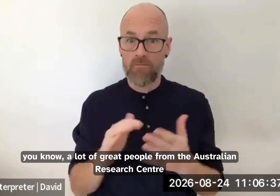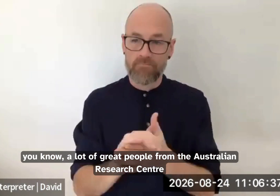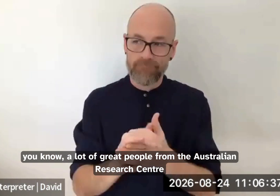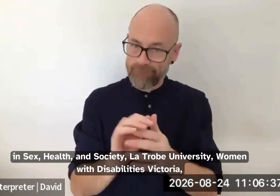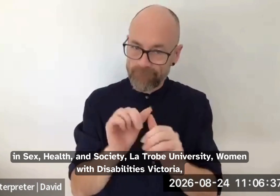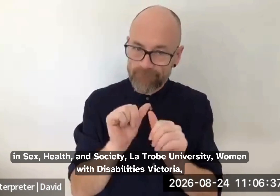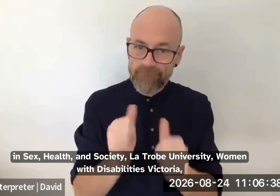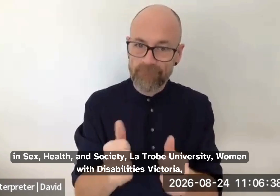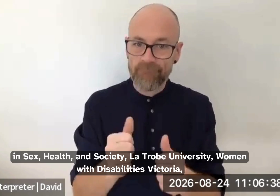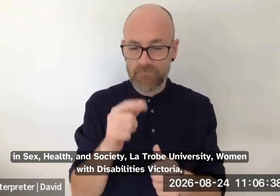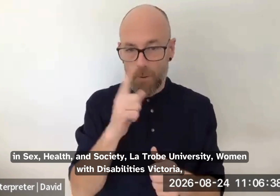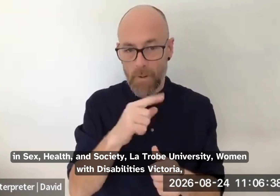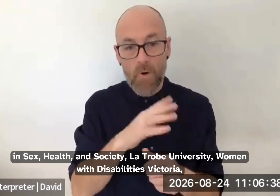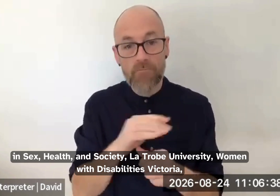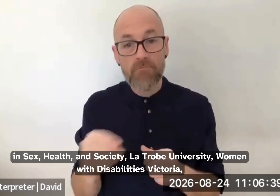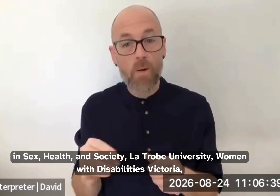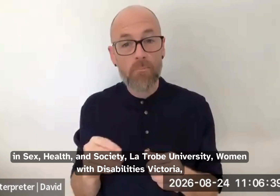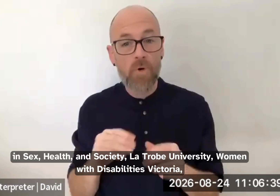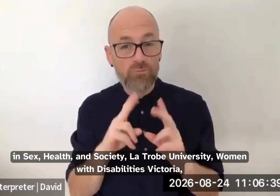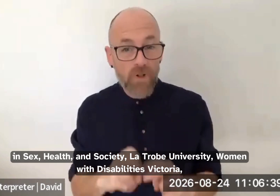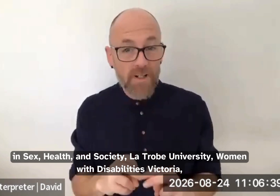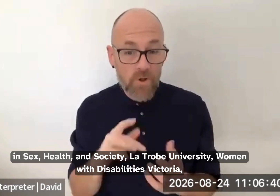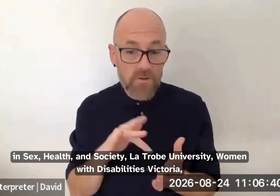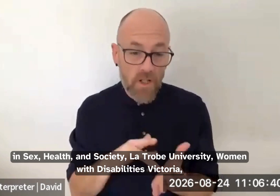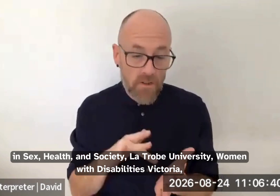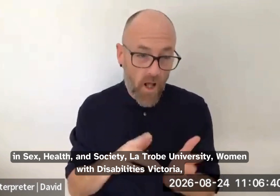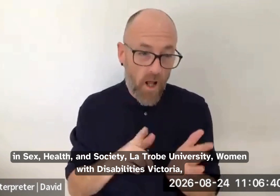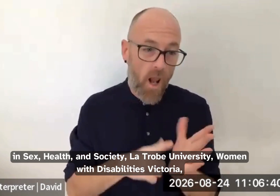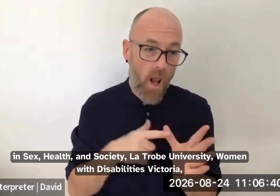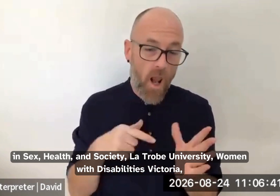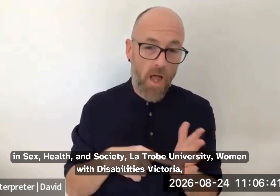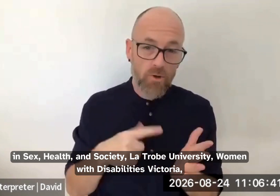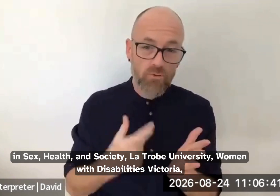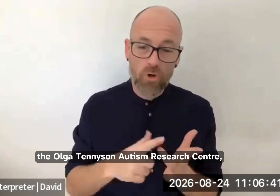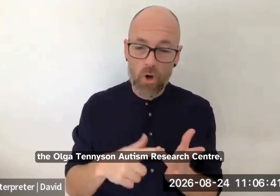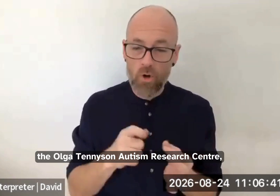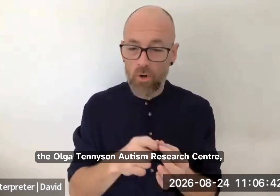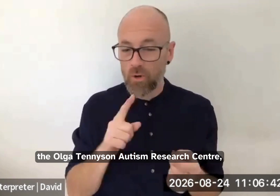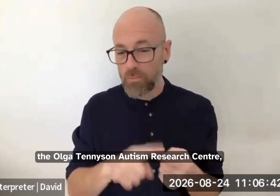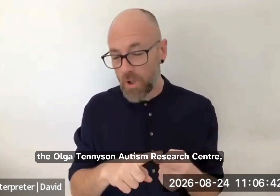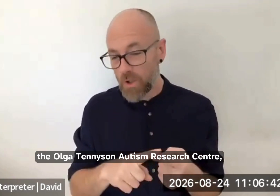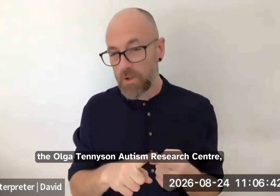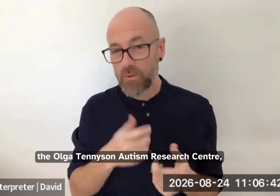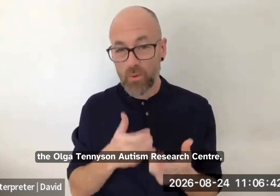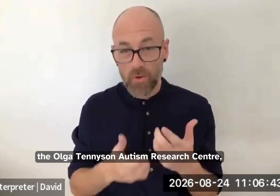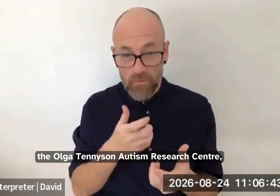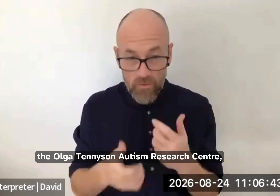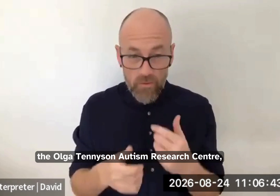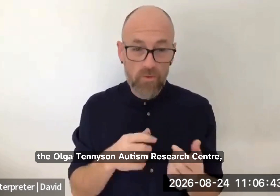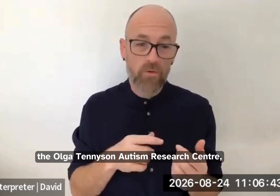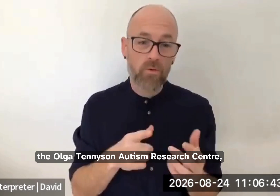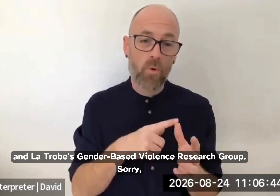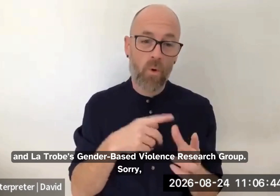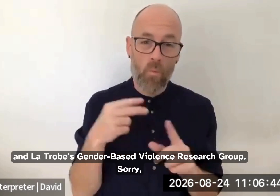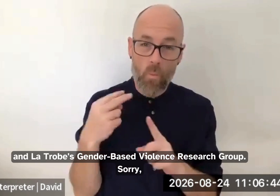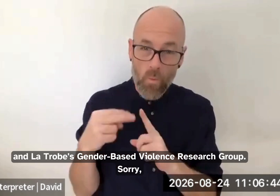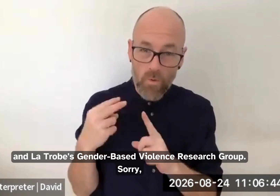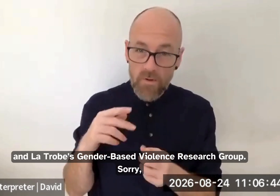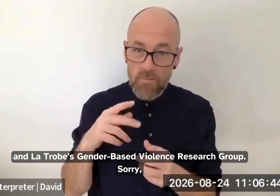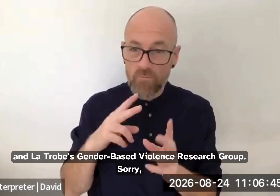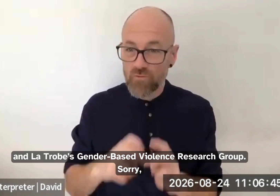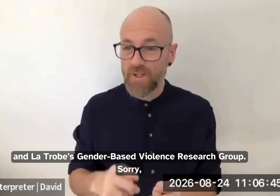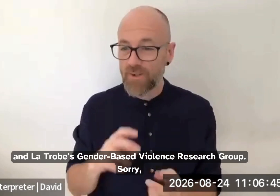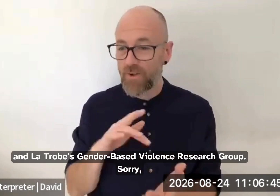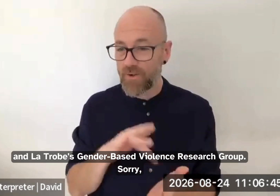Research Centre and Sex Health and Society, La Trobe University, Women with Disabilities Victoria, the Olga Tennyson Autism Research Centre, and La